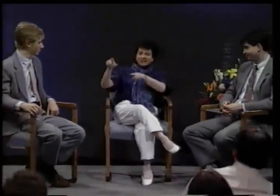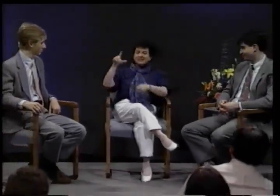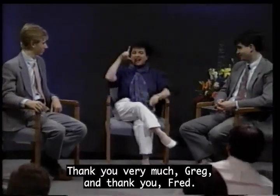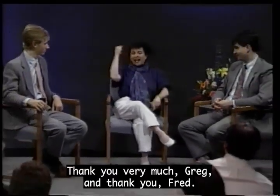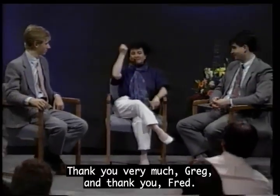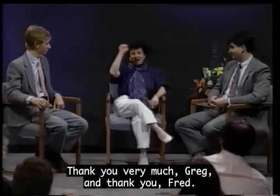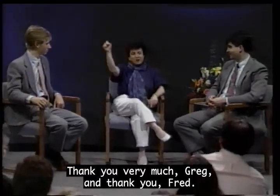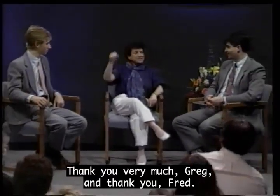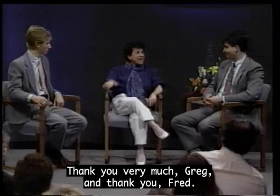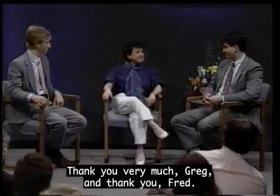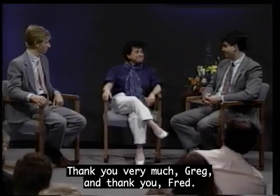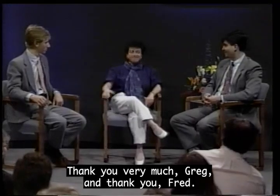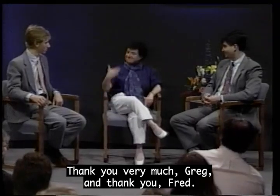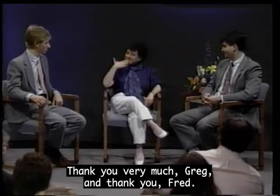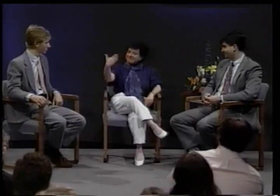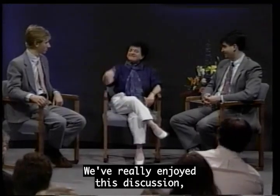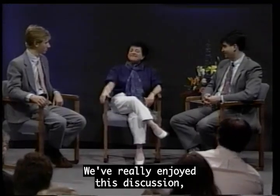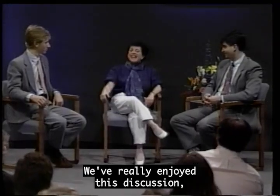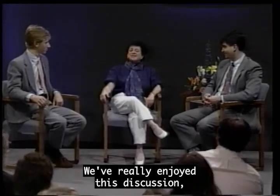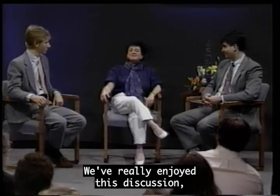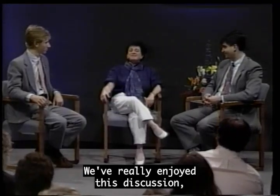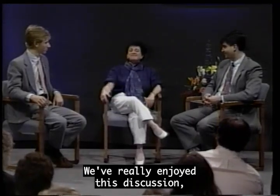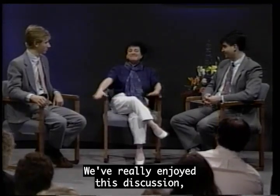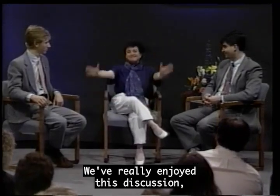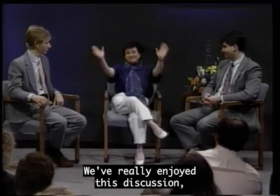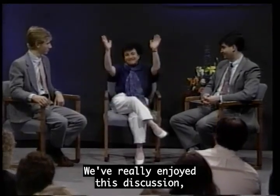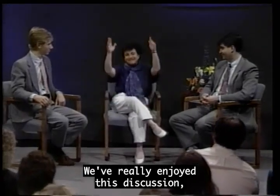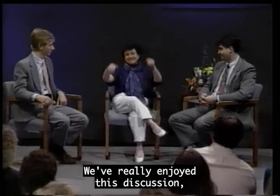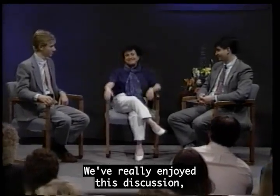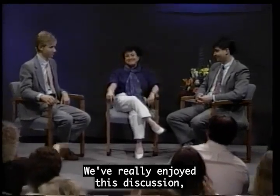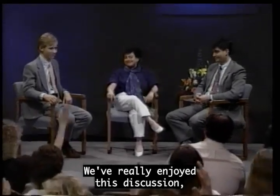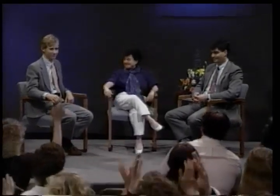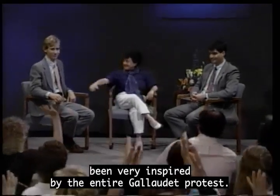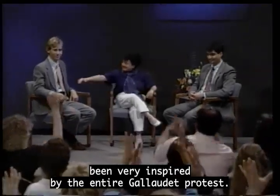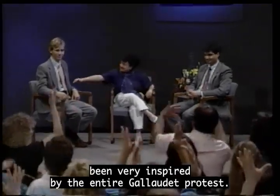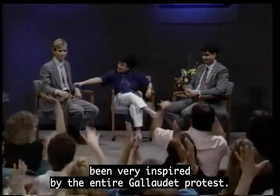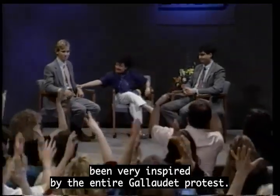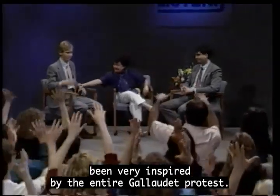this discussion, been very inspired by the entire Gallaudet protest. Thank you very much.